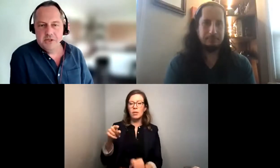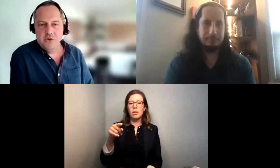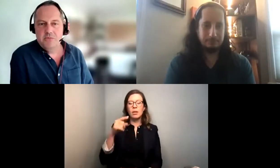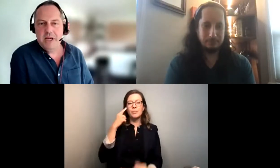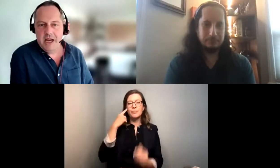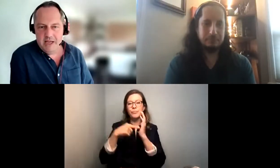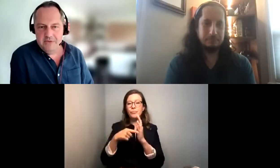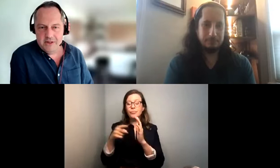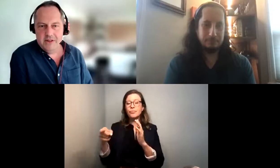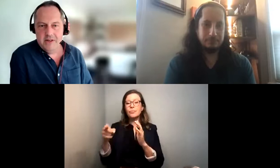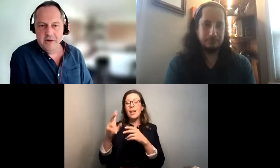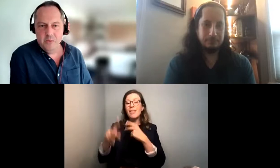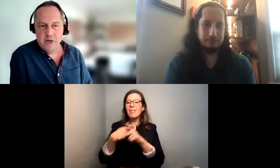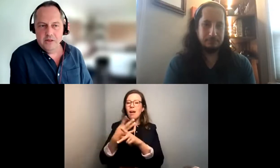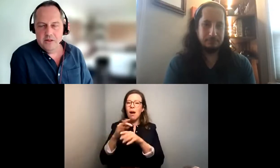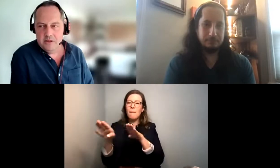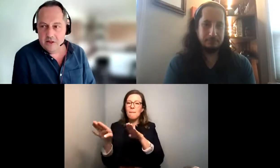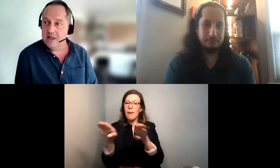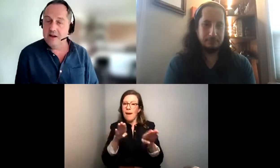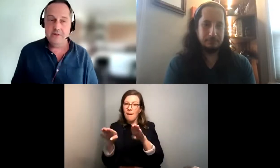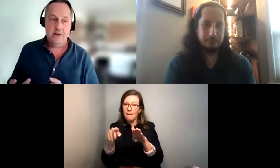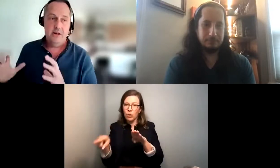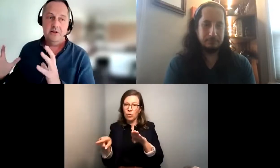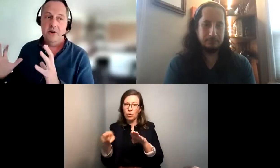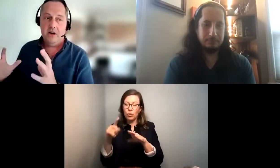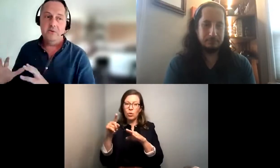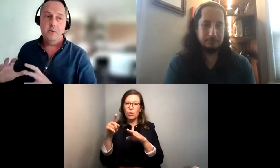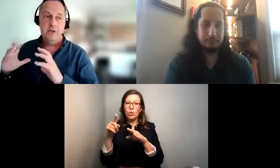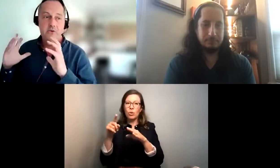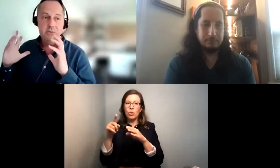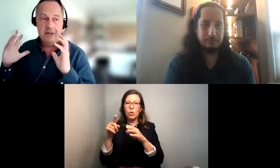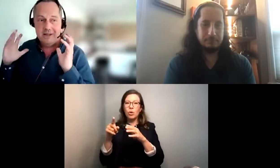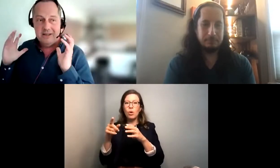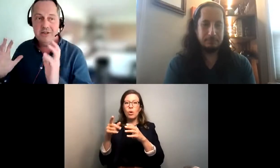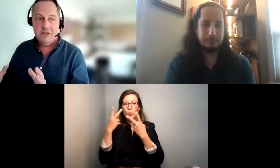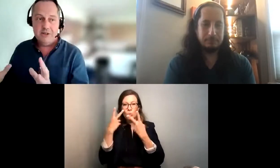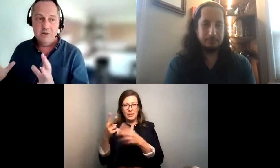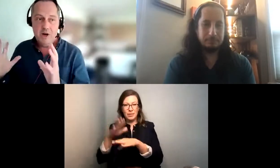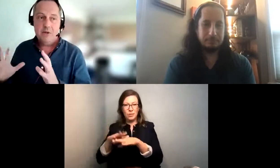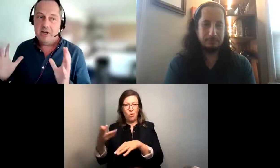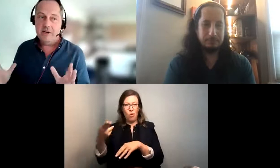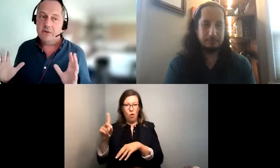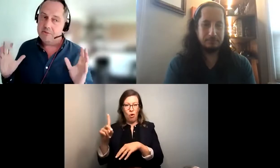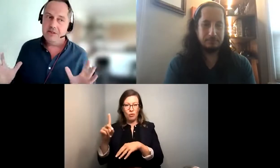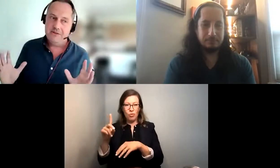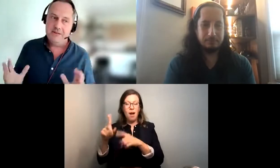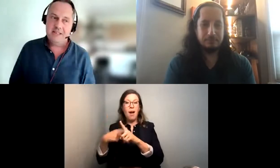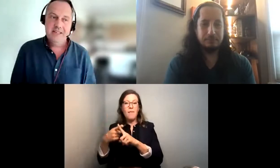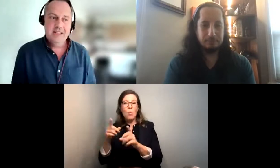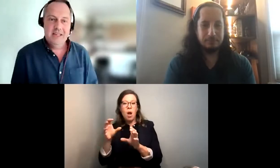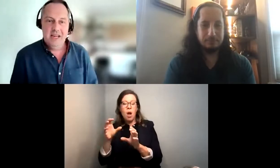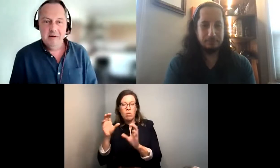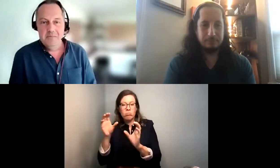surfing, the sorts of behavior that is left on a hard drive when you've been surfing the web looking for